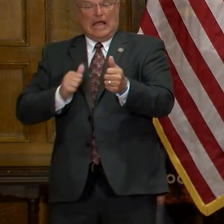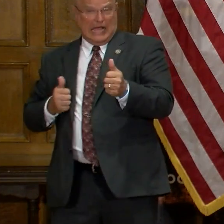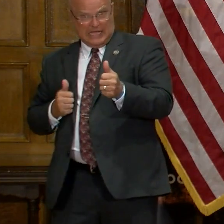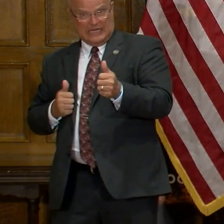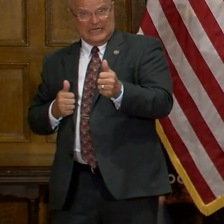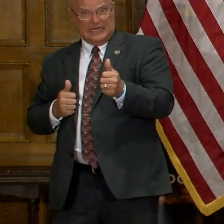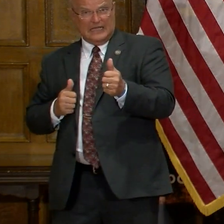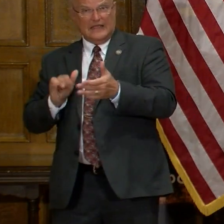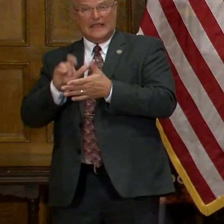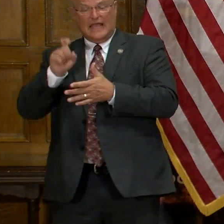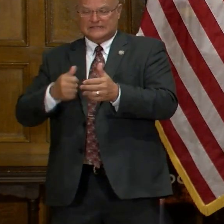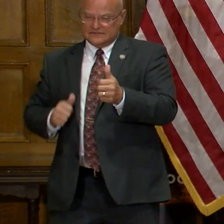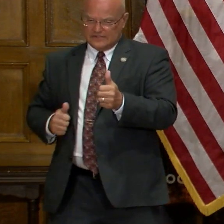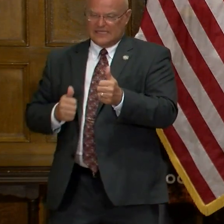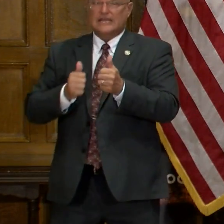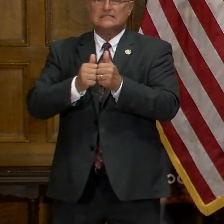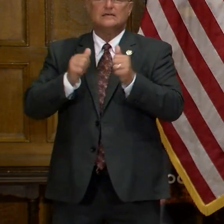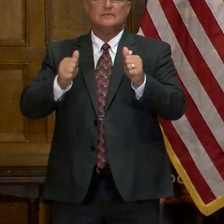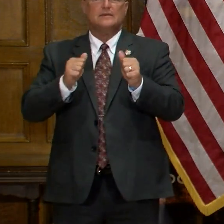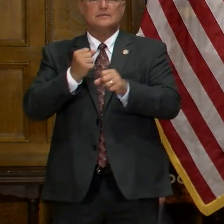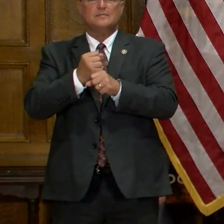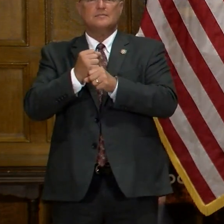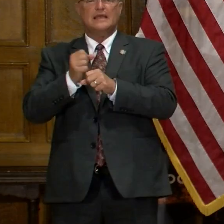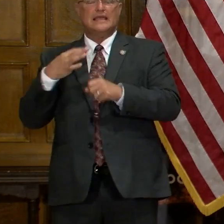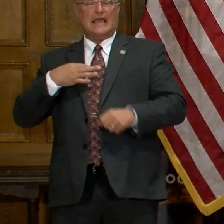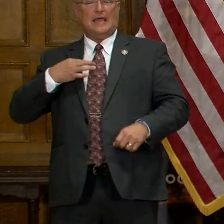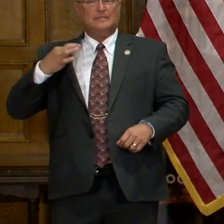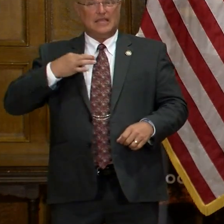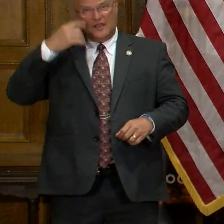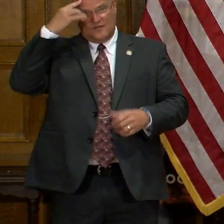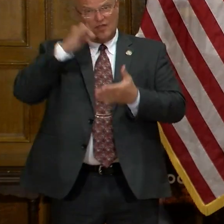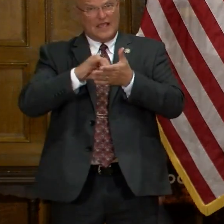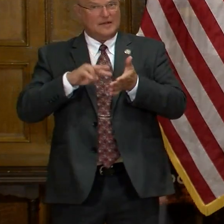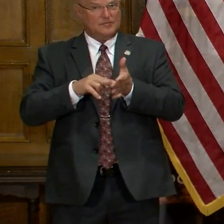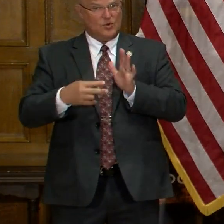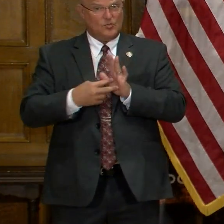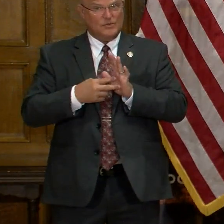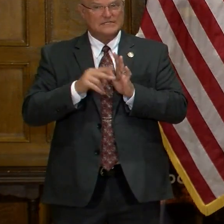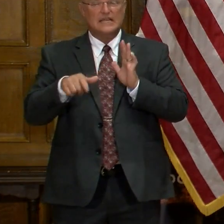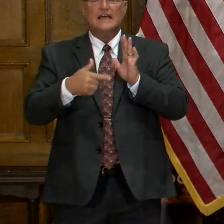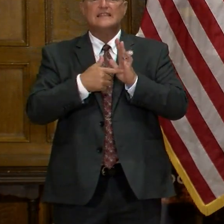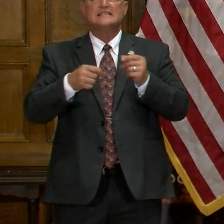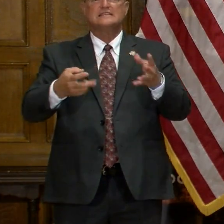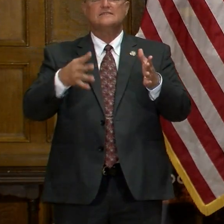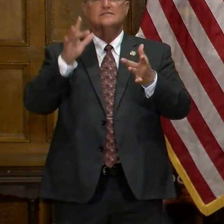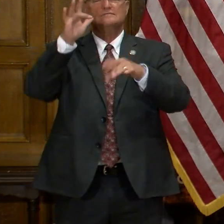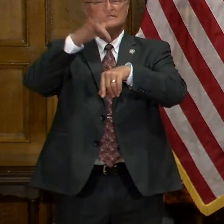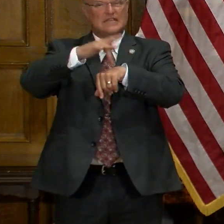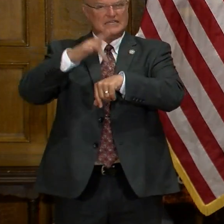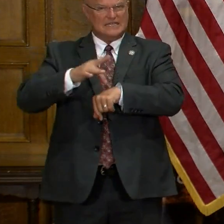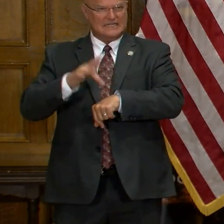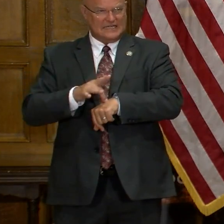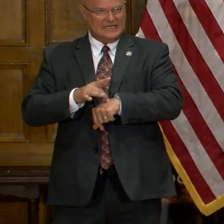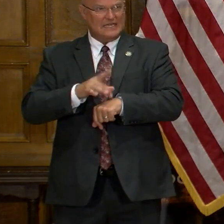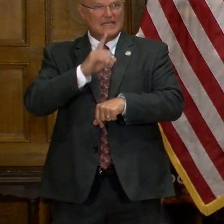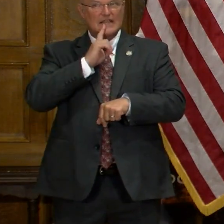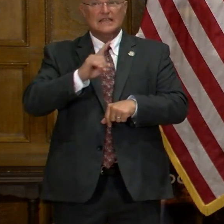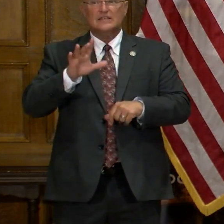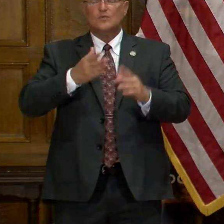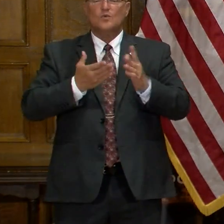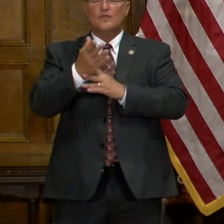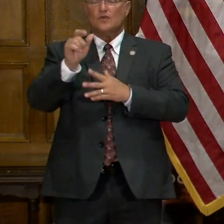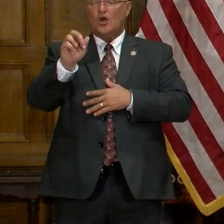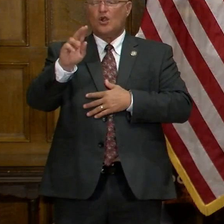behind that has to catch up to be able to make application for that purpose. This gives you the highlights of it, which is run